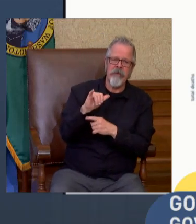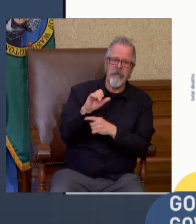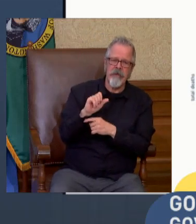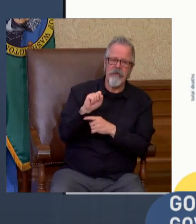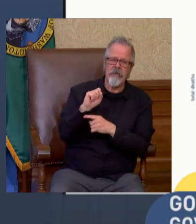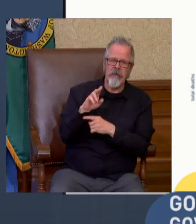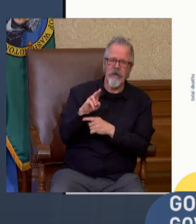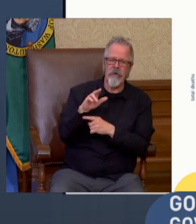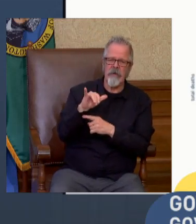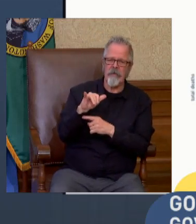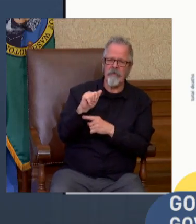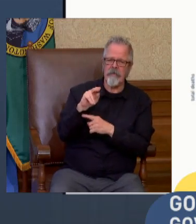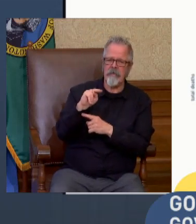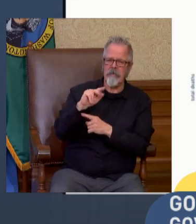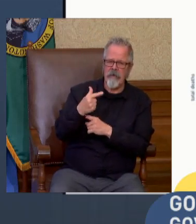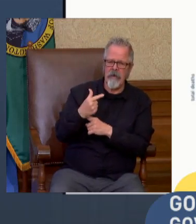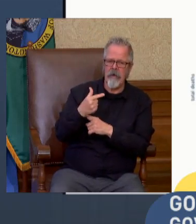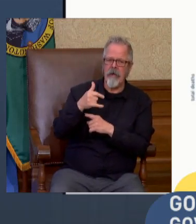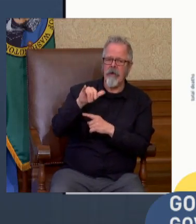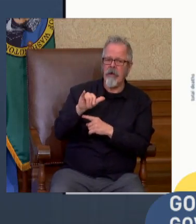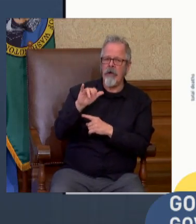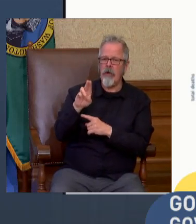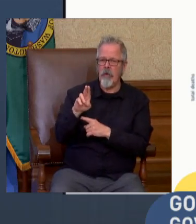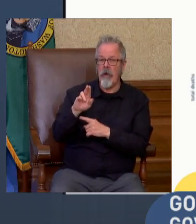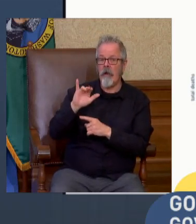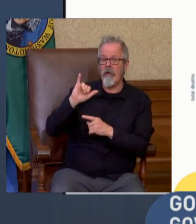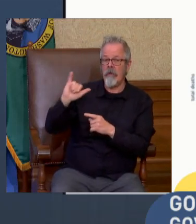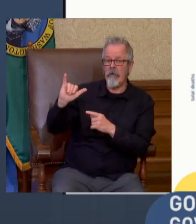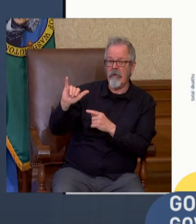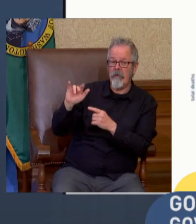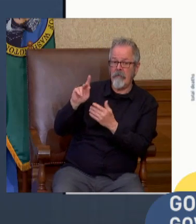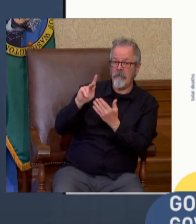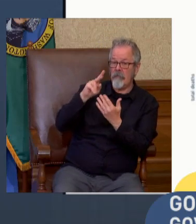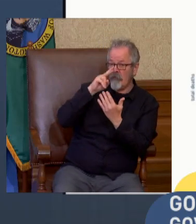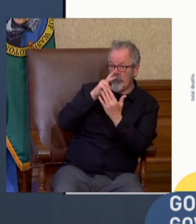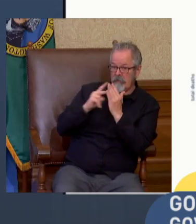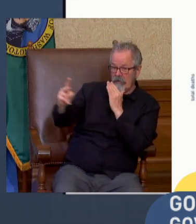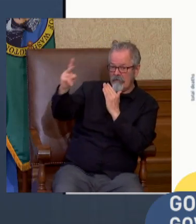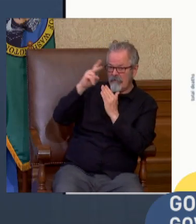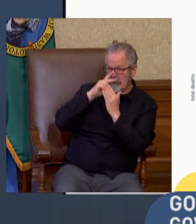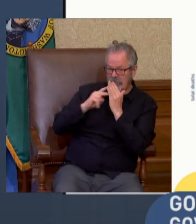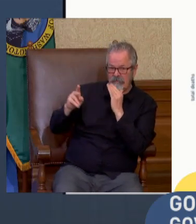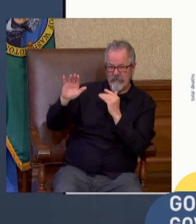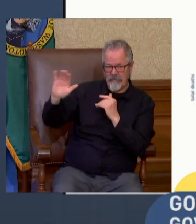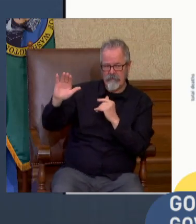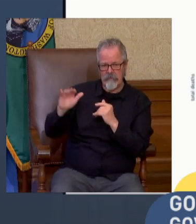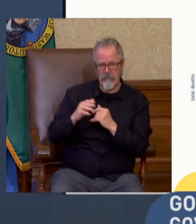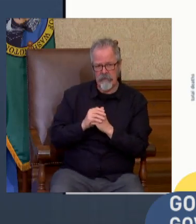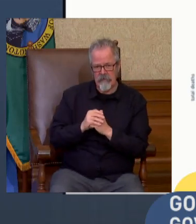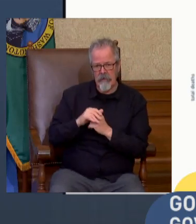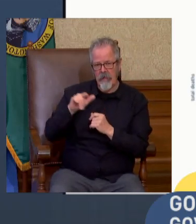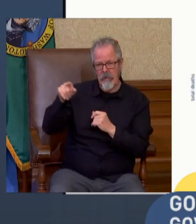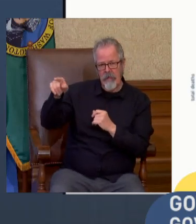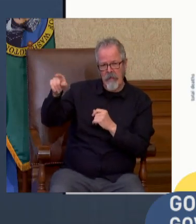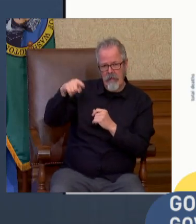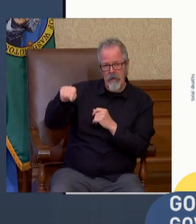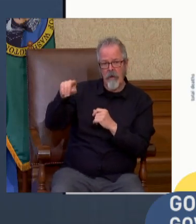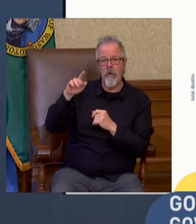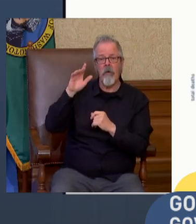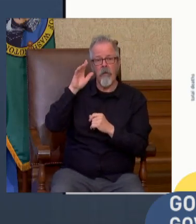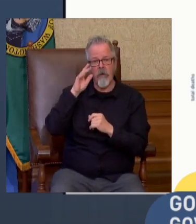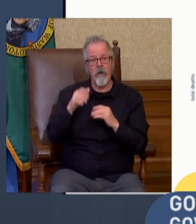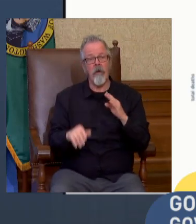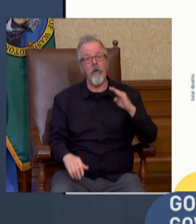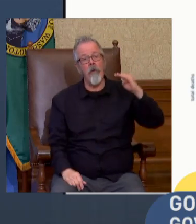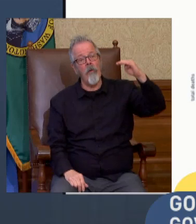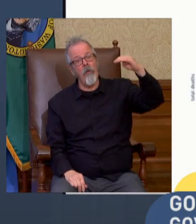modeling, not quite as optimistic given the rate of the curve is not as steeply down. But again, this is only if we continue